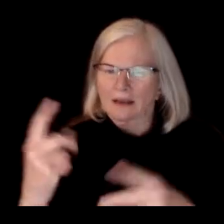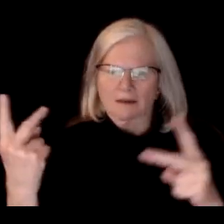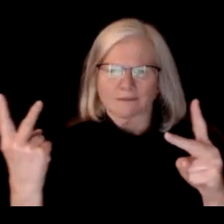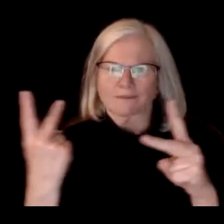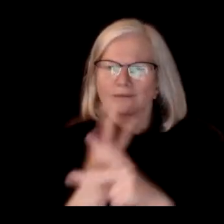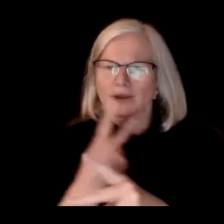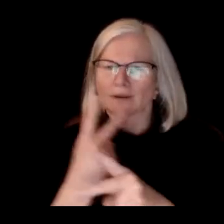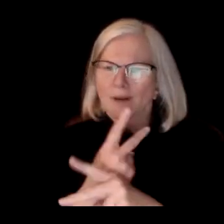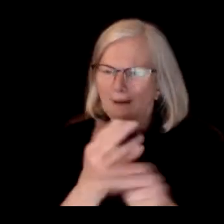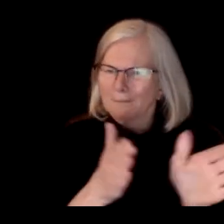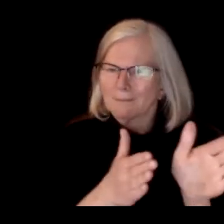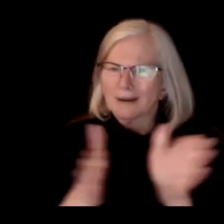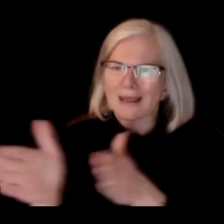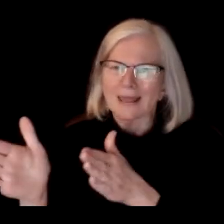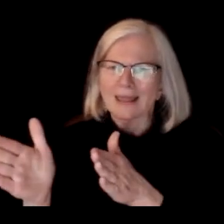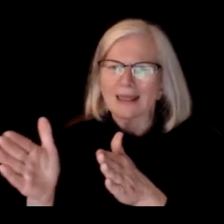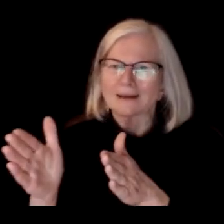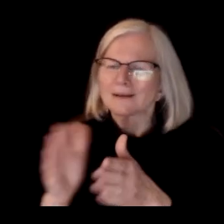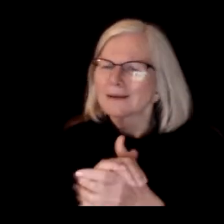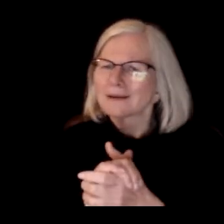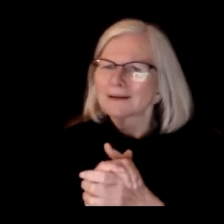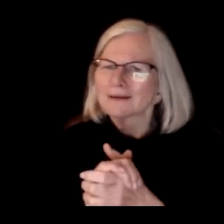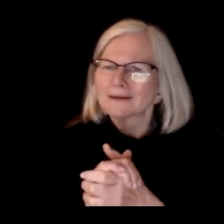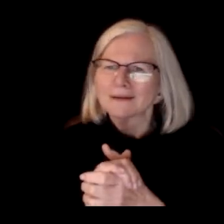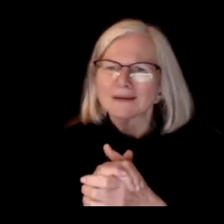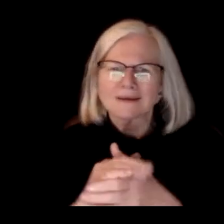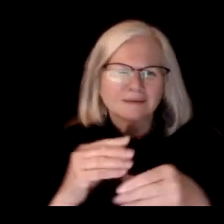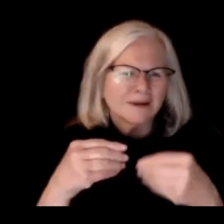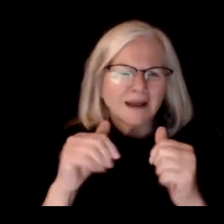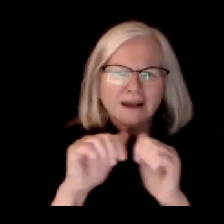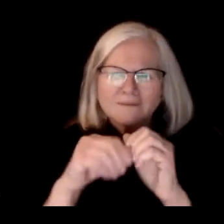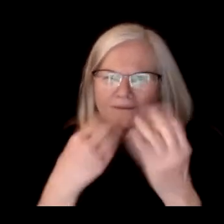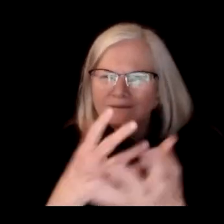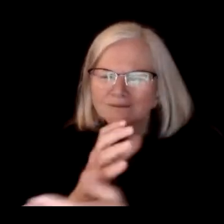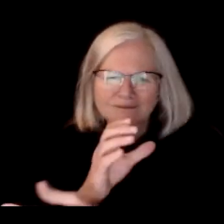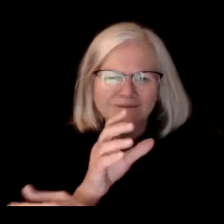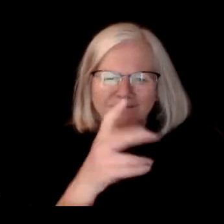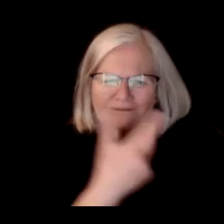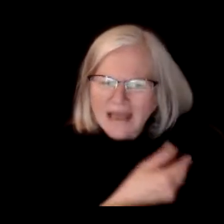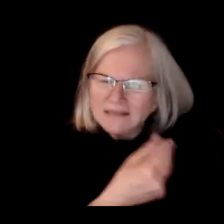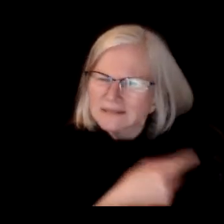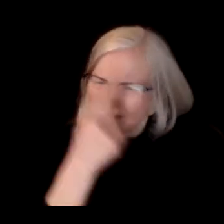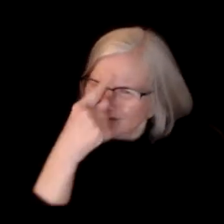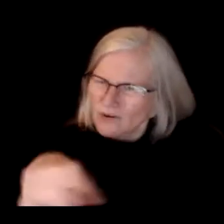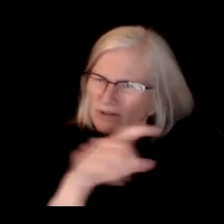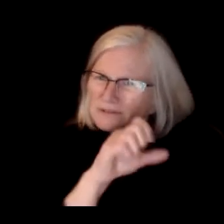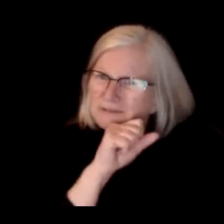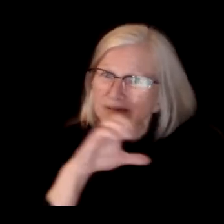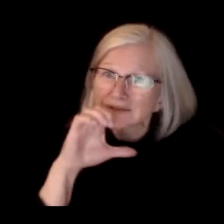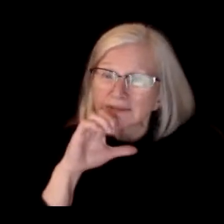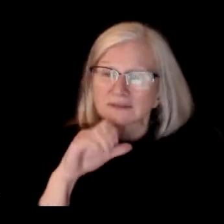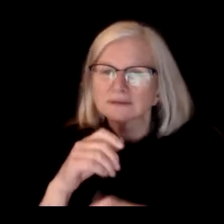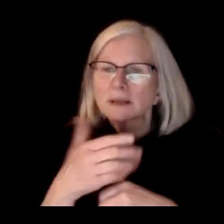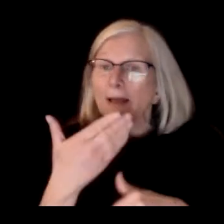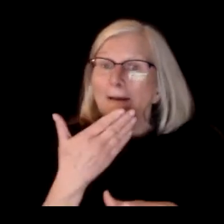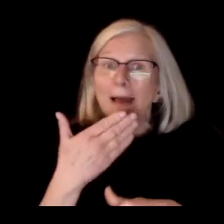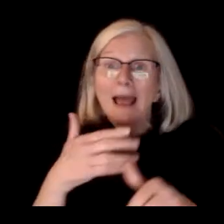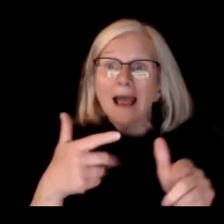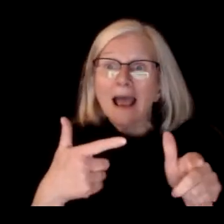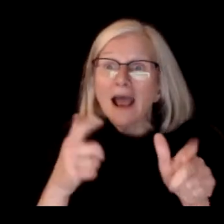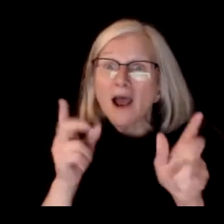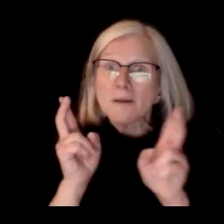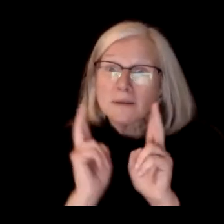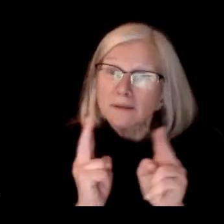those expanded population groups is going to depend, how quickly we can do that is going to depend entirely on how quickly the supply